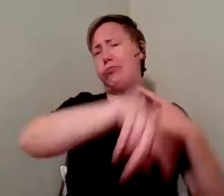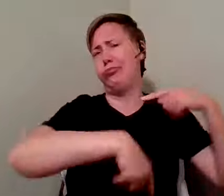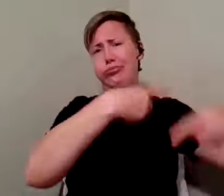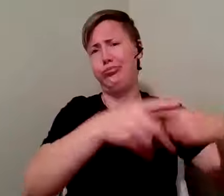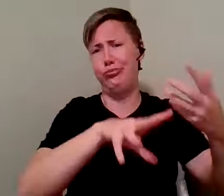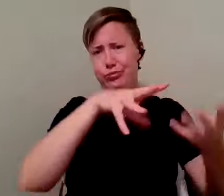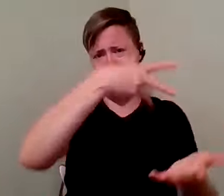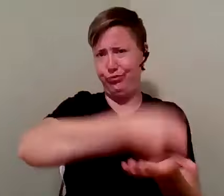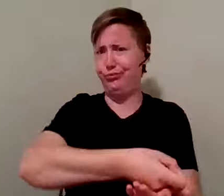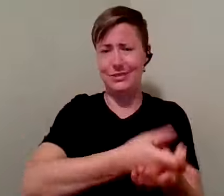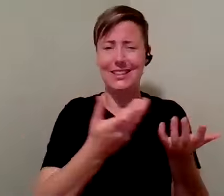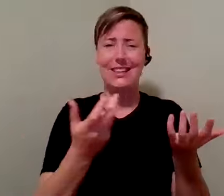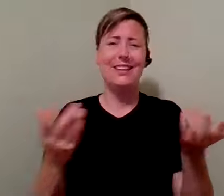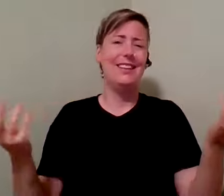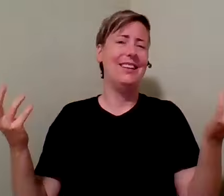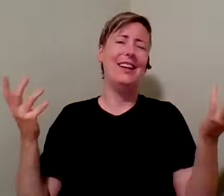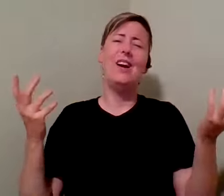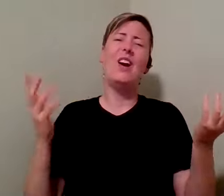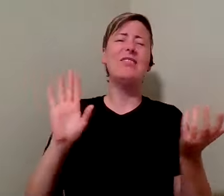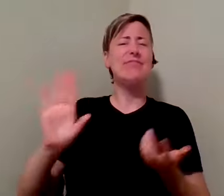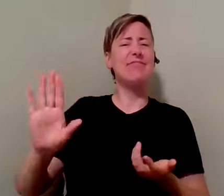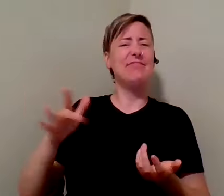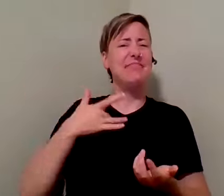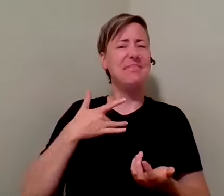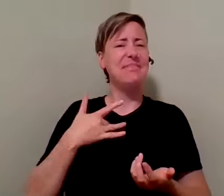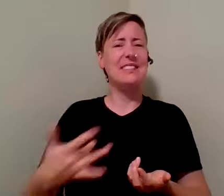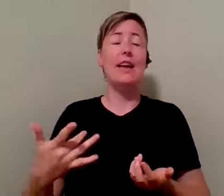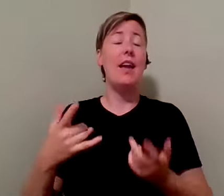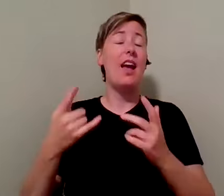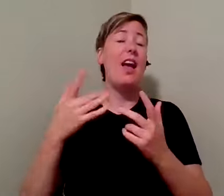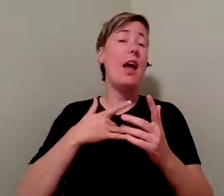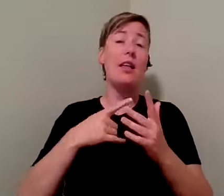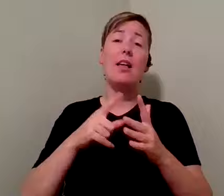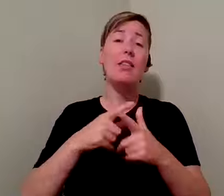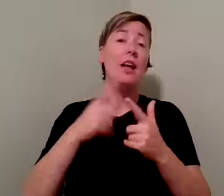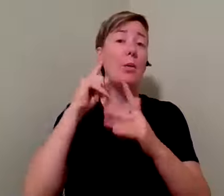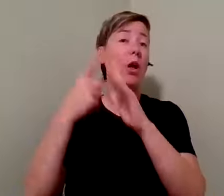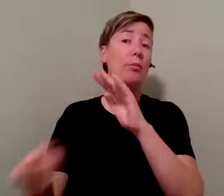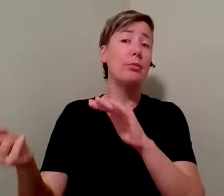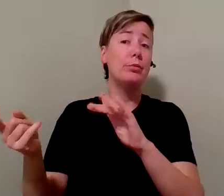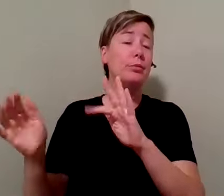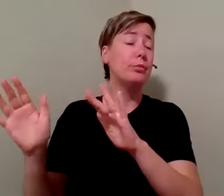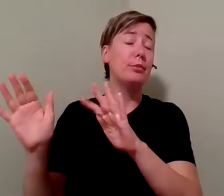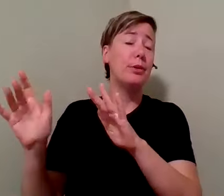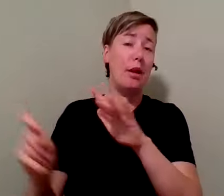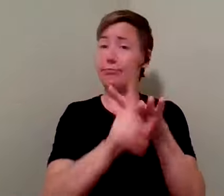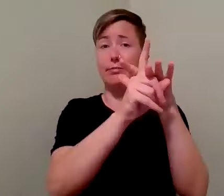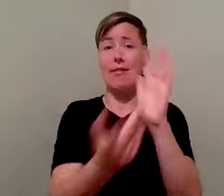middle of the party. And then you wouldn't see this guy again for a month of Sundays. But I loved him. So that's